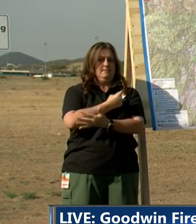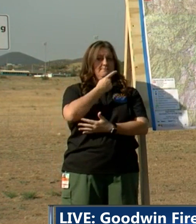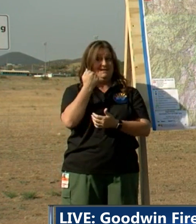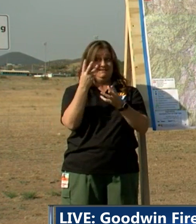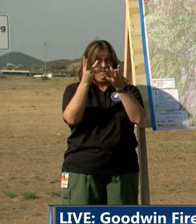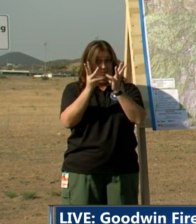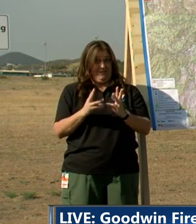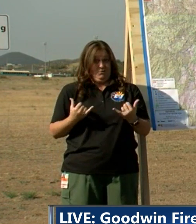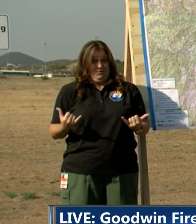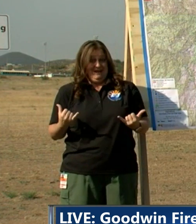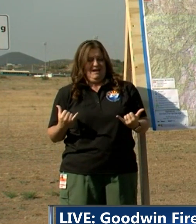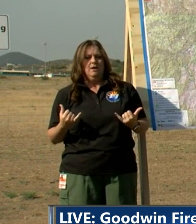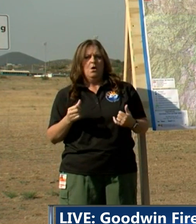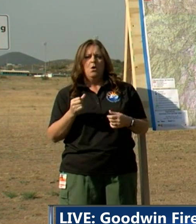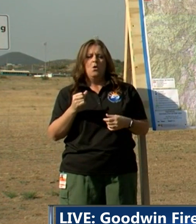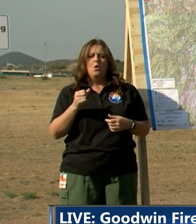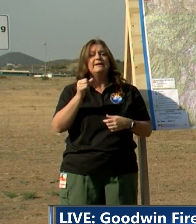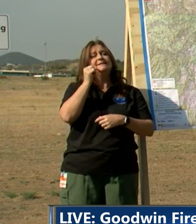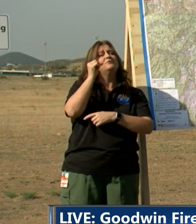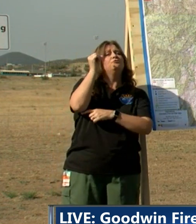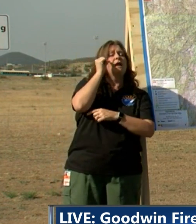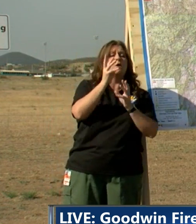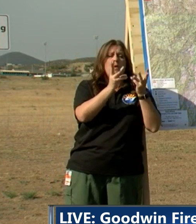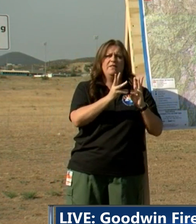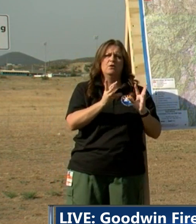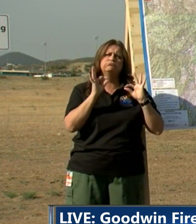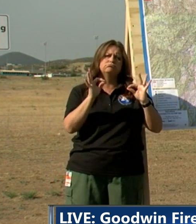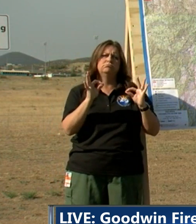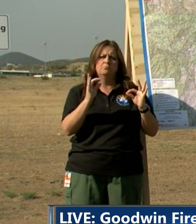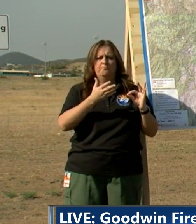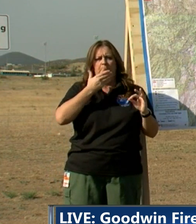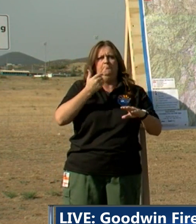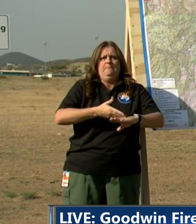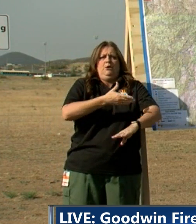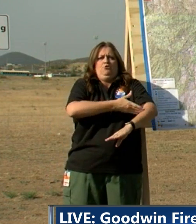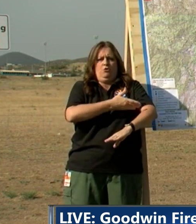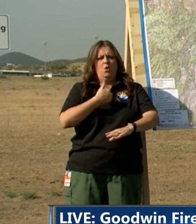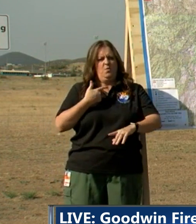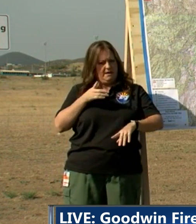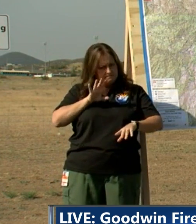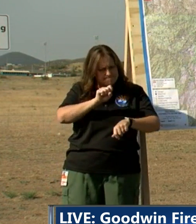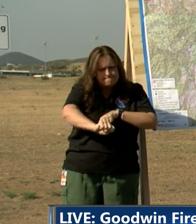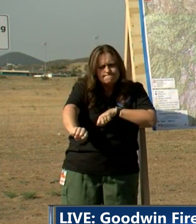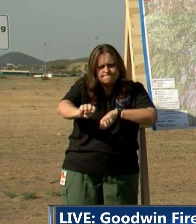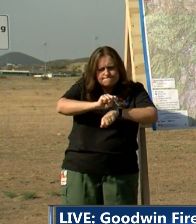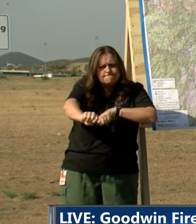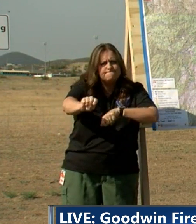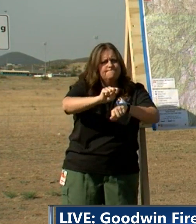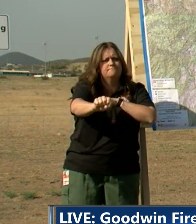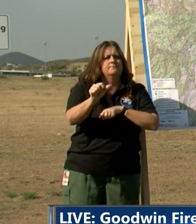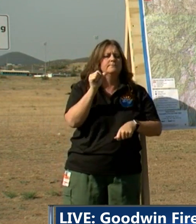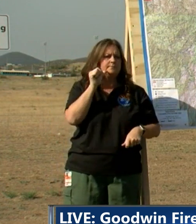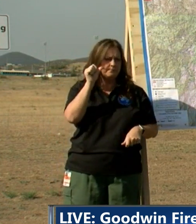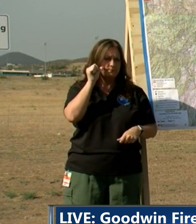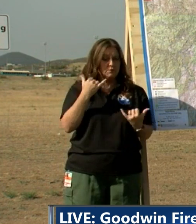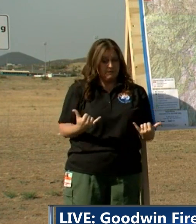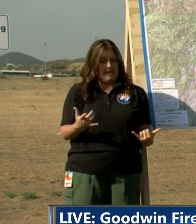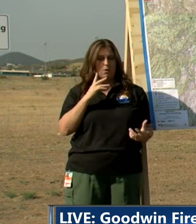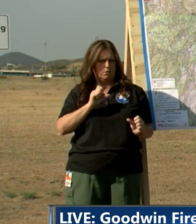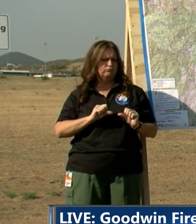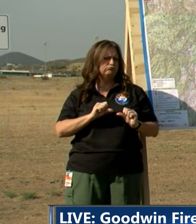had yesterday. The weather gave us a break yesterday, so it allowed us to get in and do a lot of hard work in there yesterday. We're going to continue that